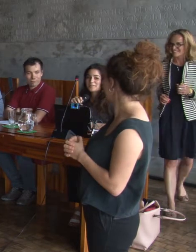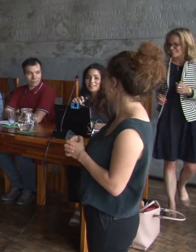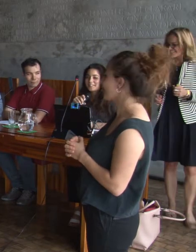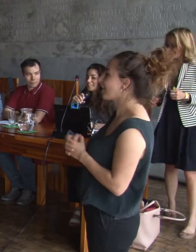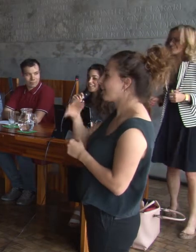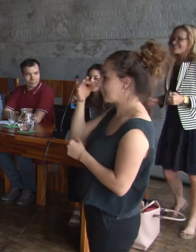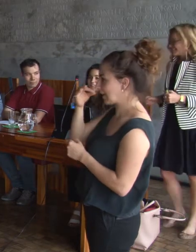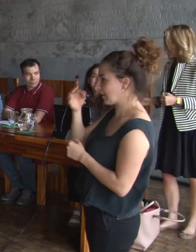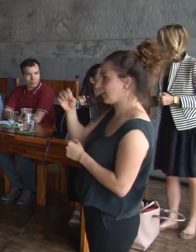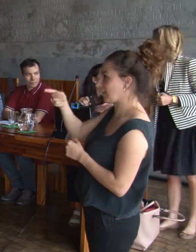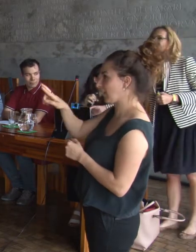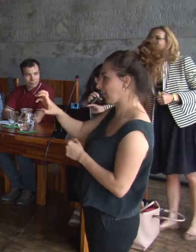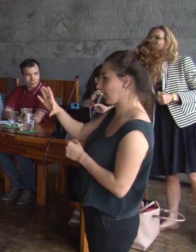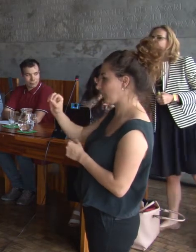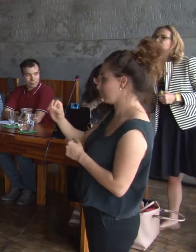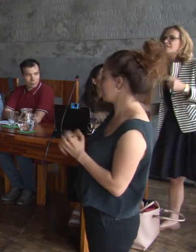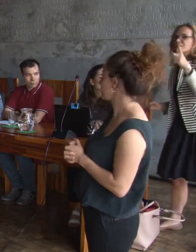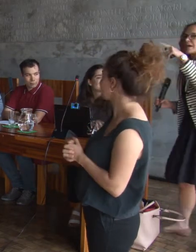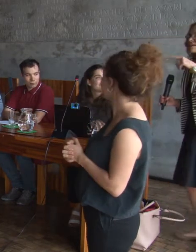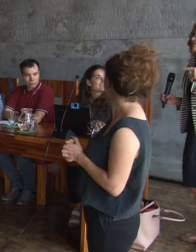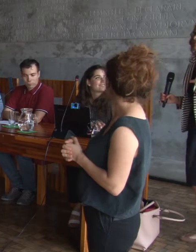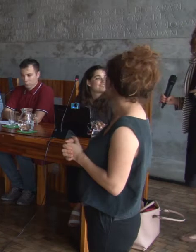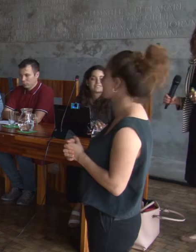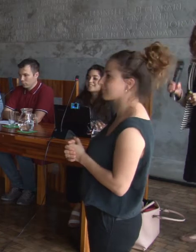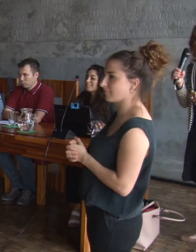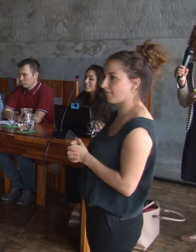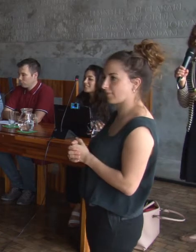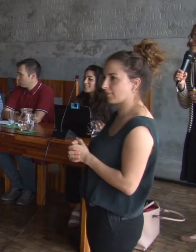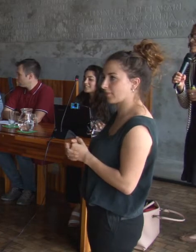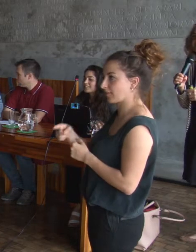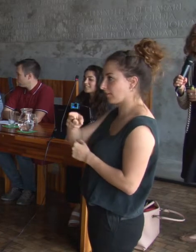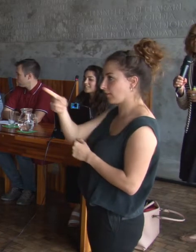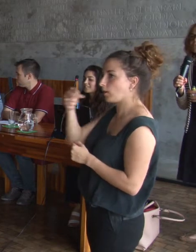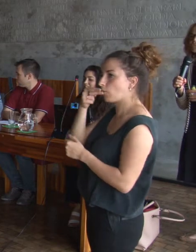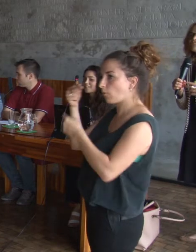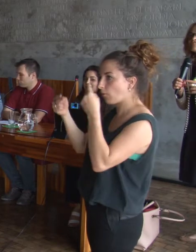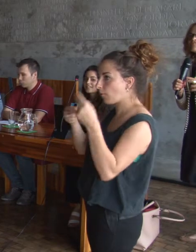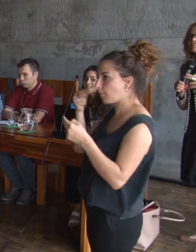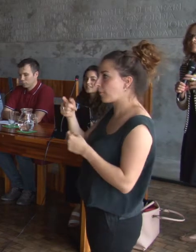And I'm Margherita Greco. Okay, so in the back, if you can have your names.